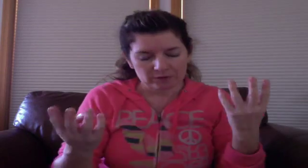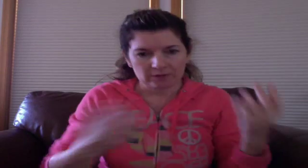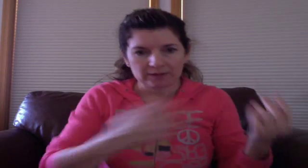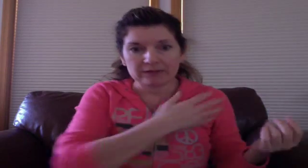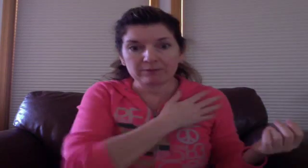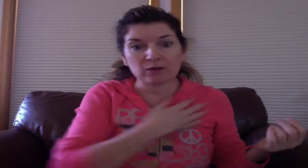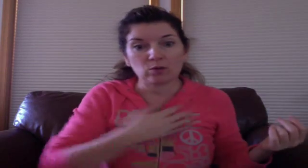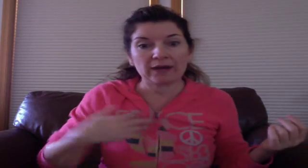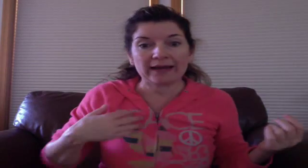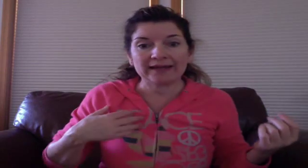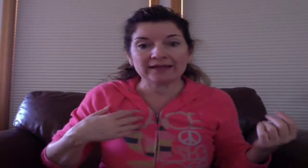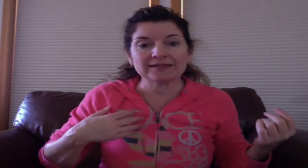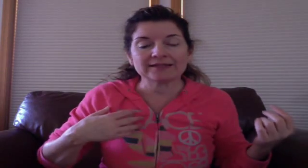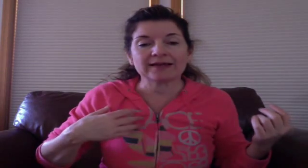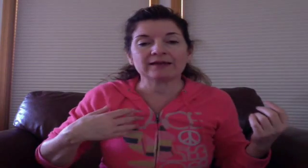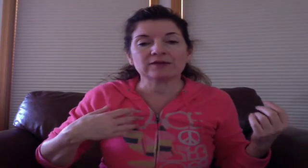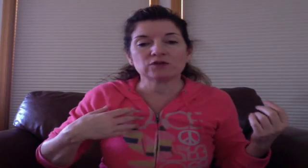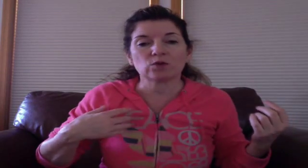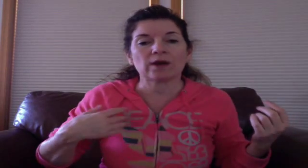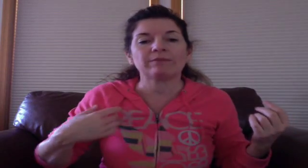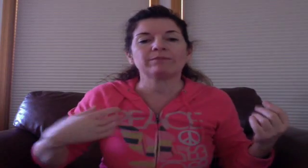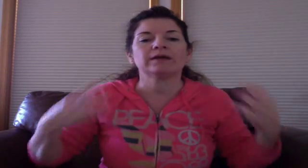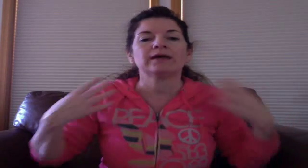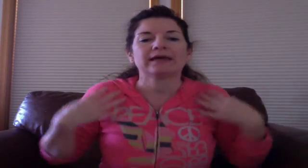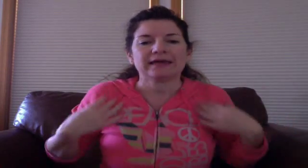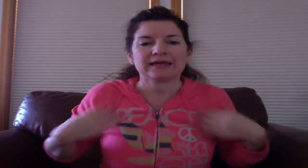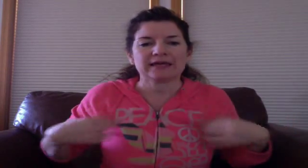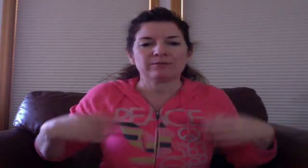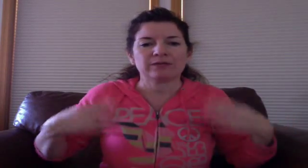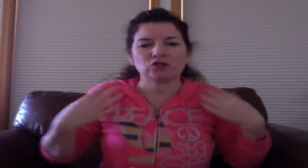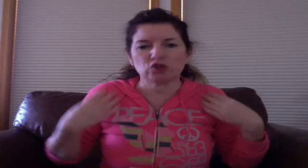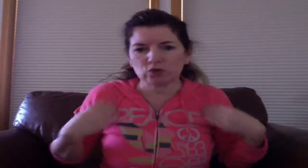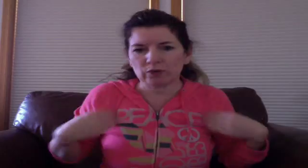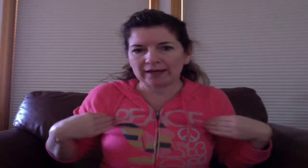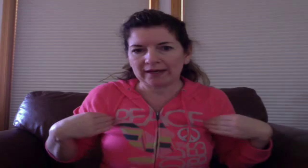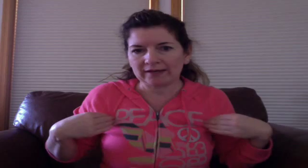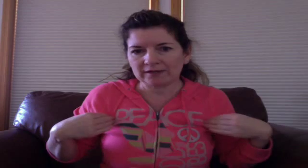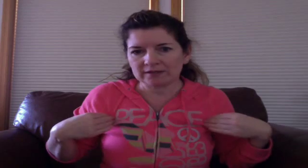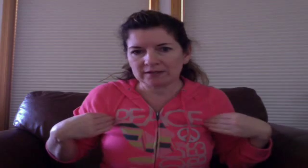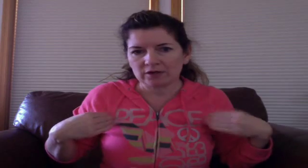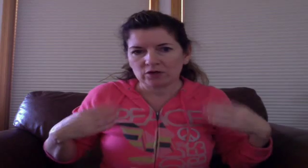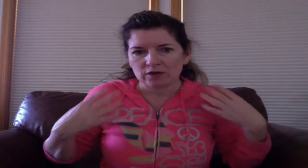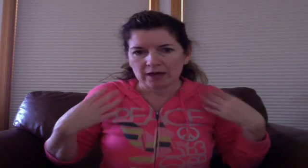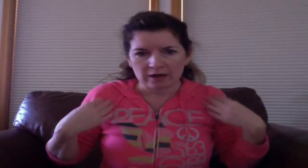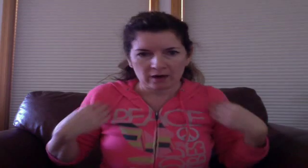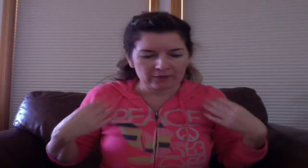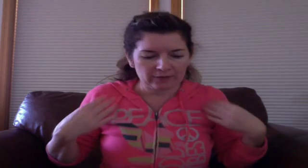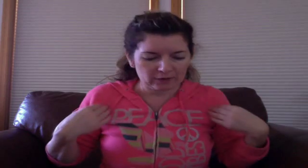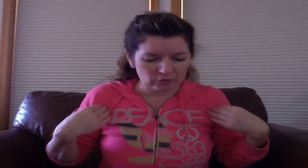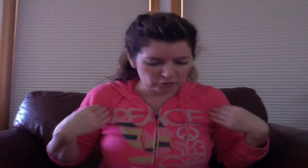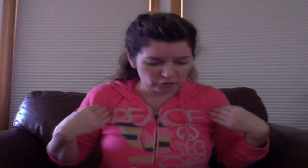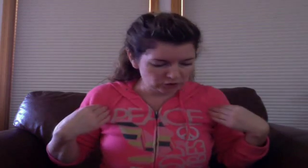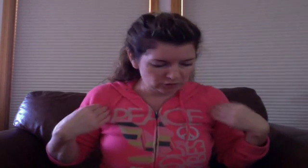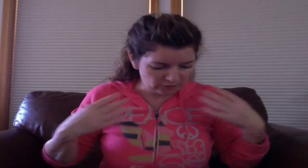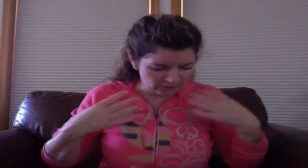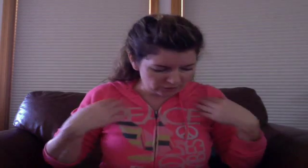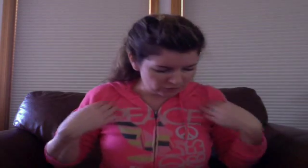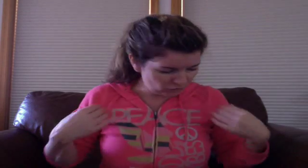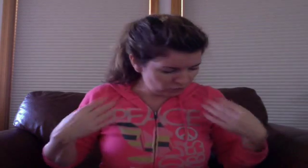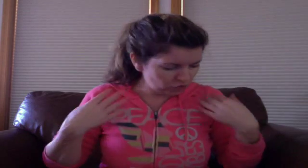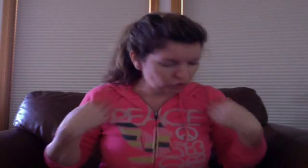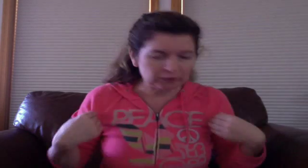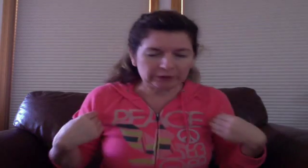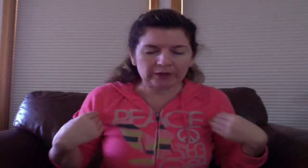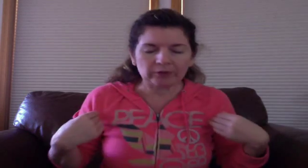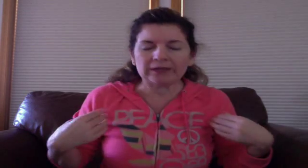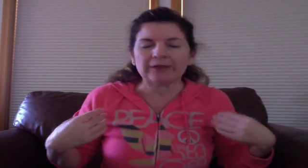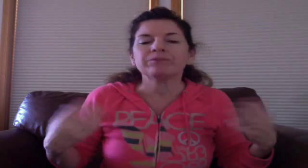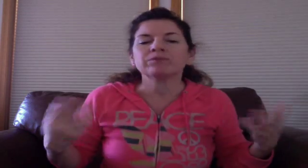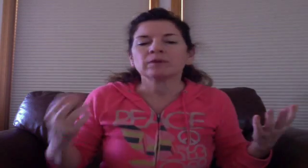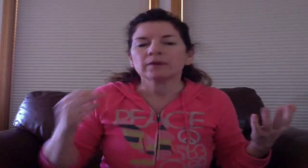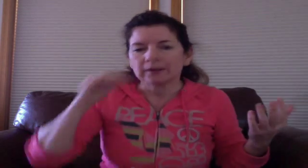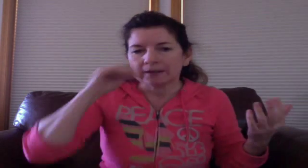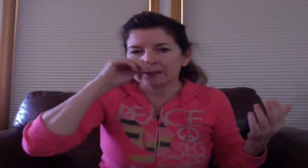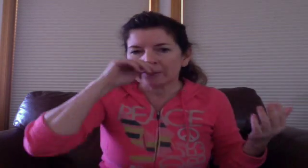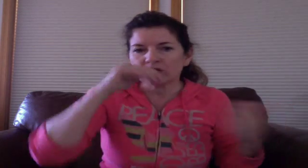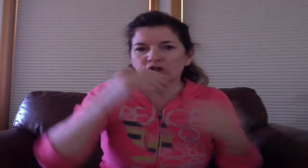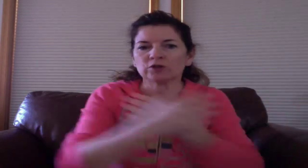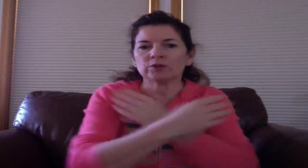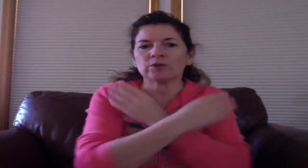can be a one-handed swipe. It can be two hands on their shoulder area. Younger children